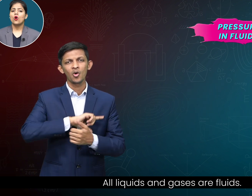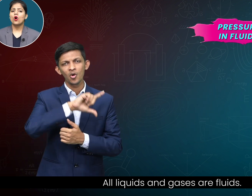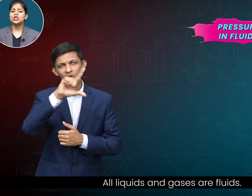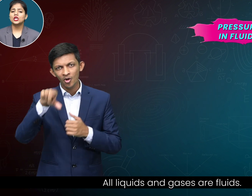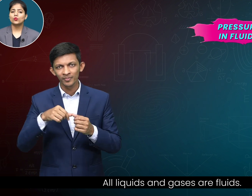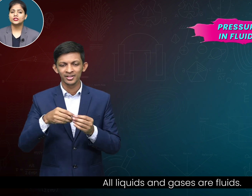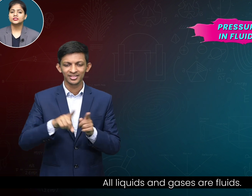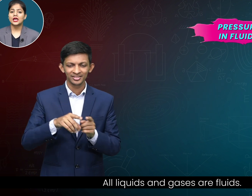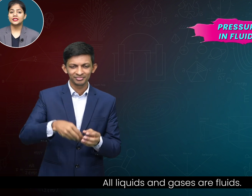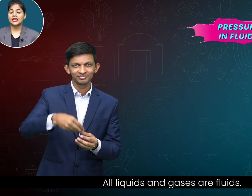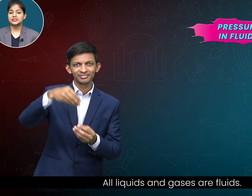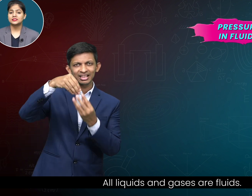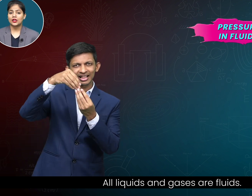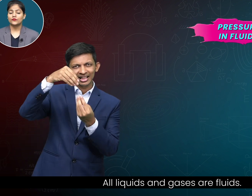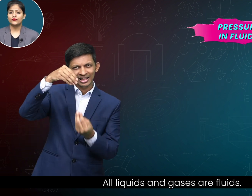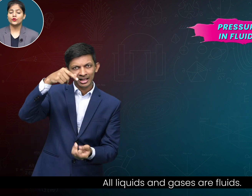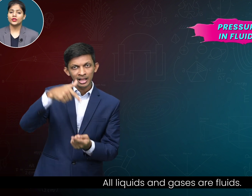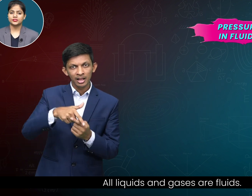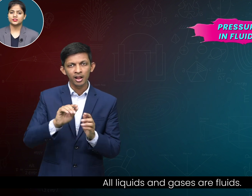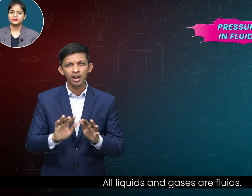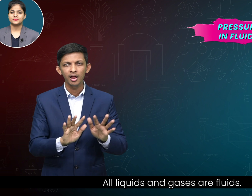All liquids and gases are fluids.